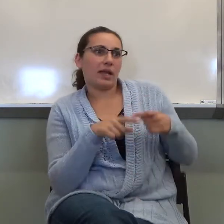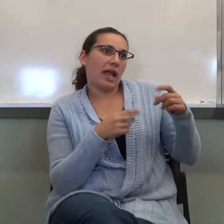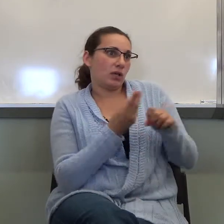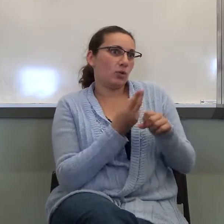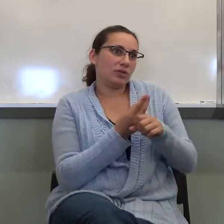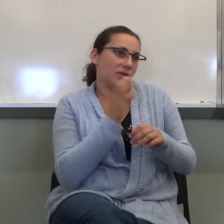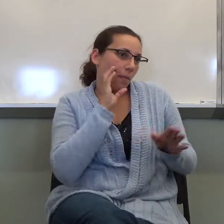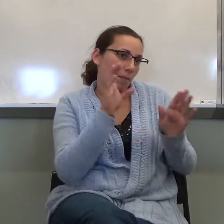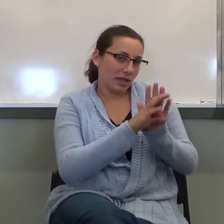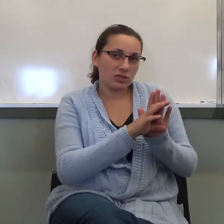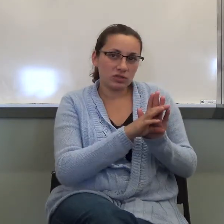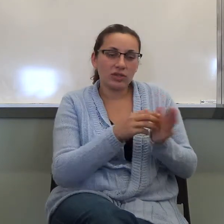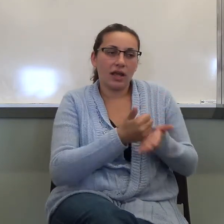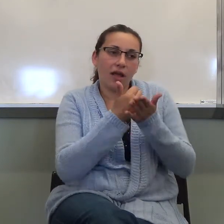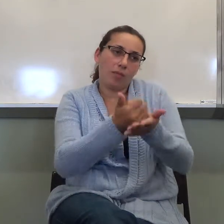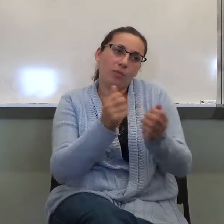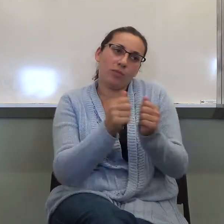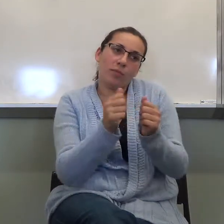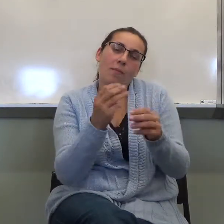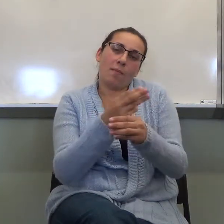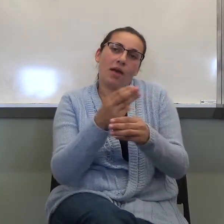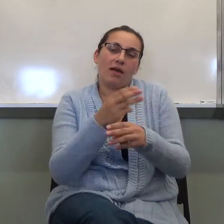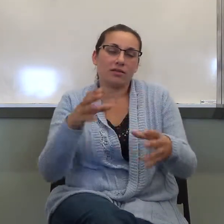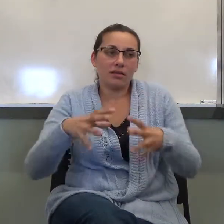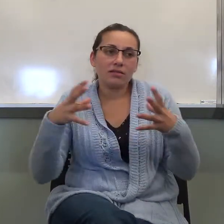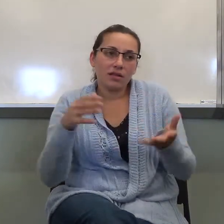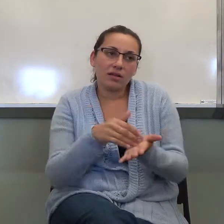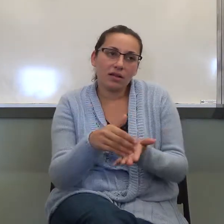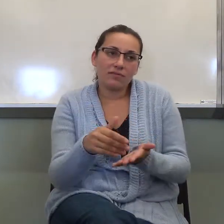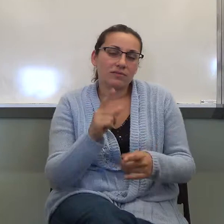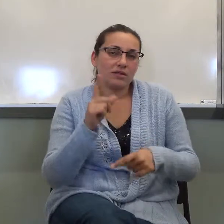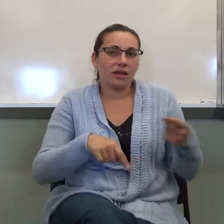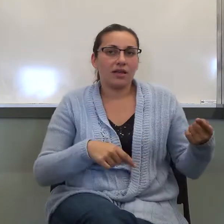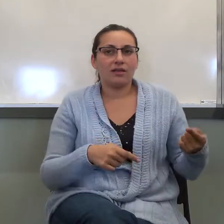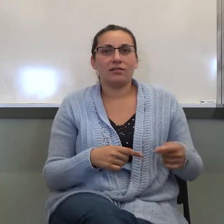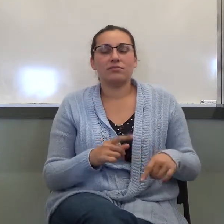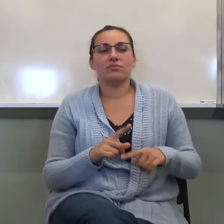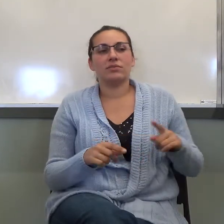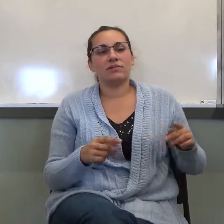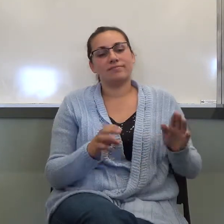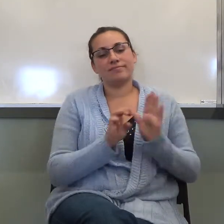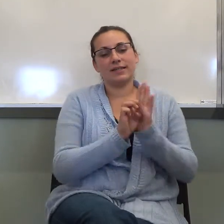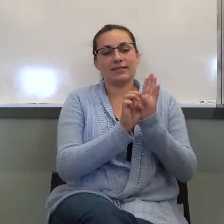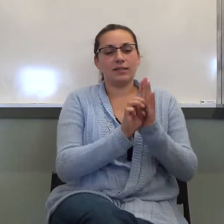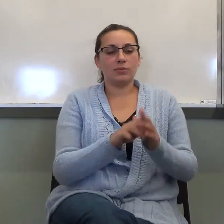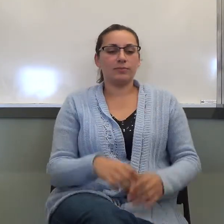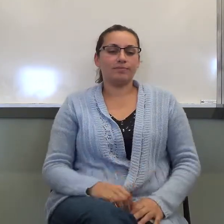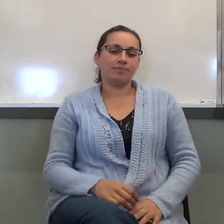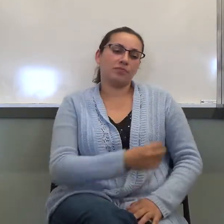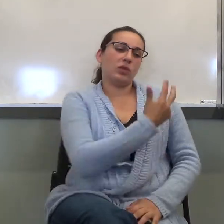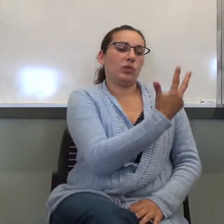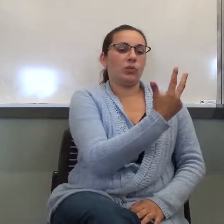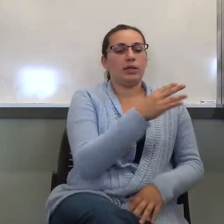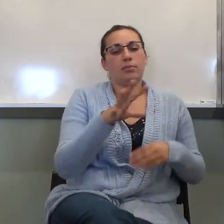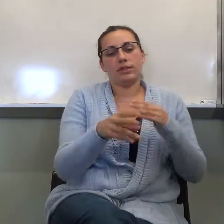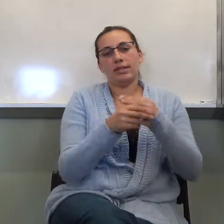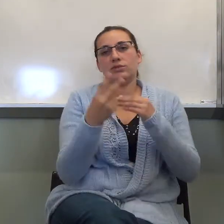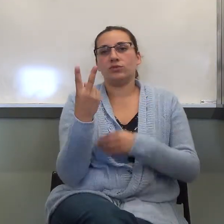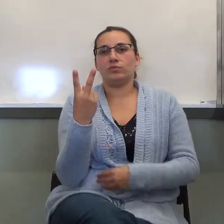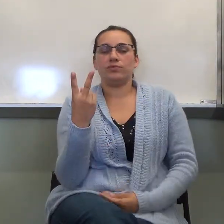with us to do addition. Suppose we add two positive real numbers, 3 plus 2. Okay,